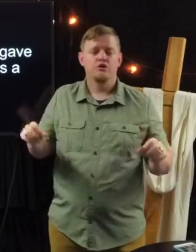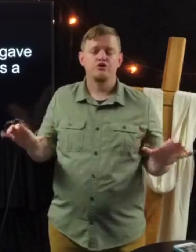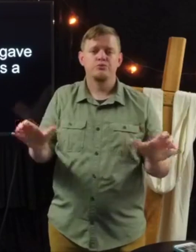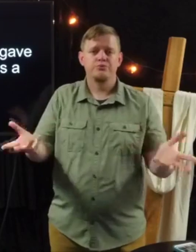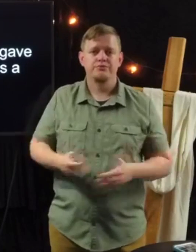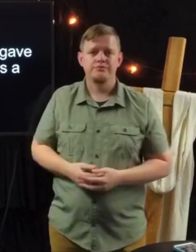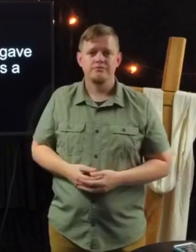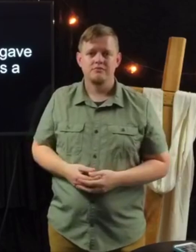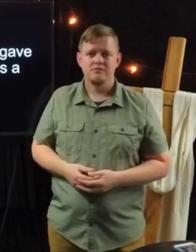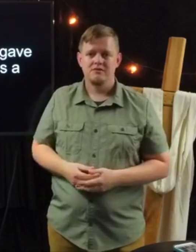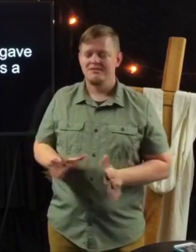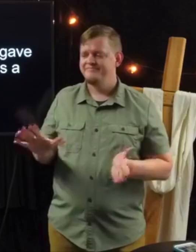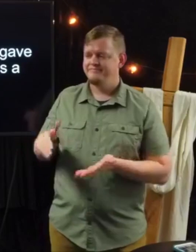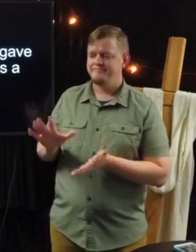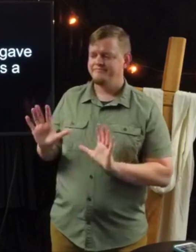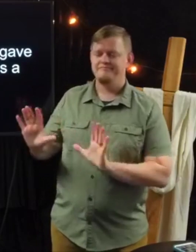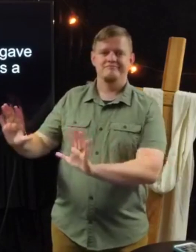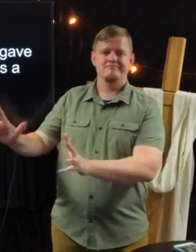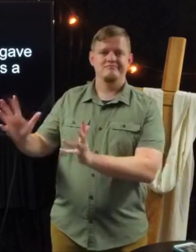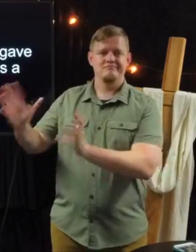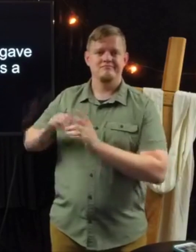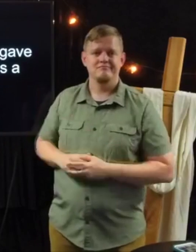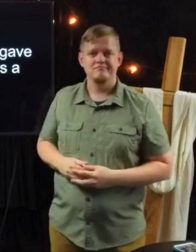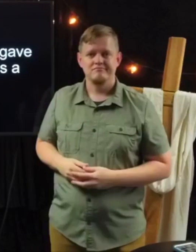There was nothing they could do. And so they left him.